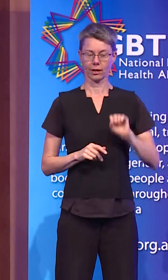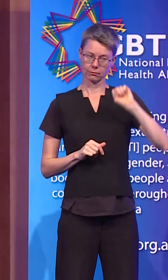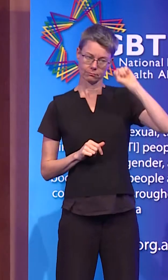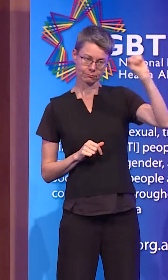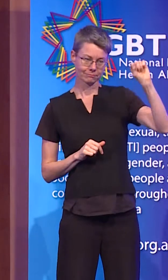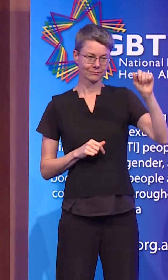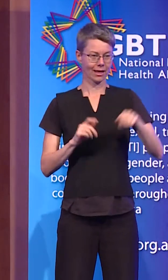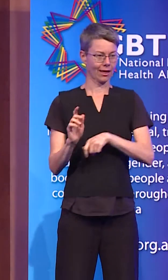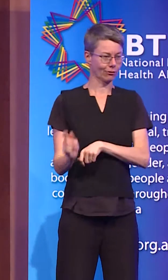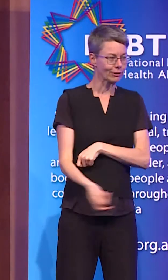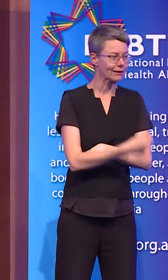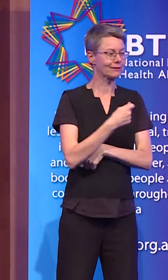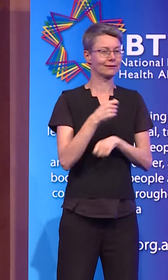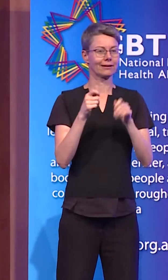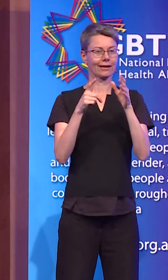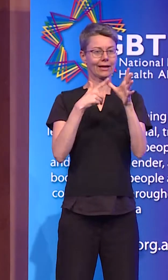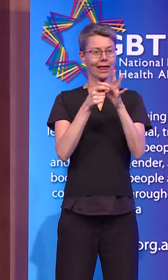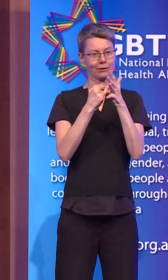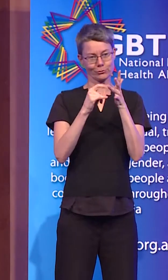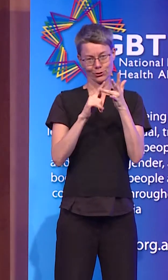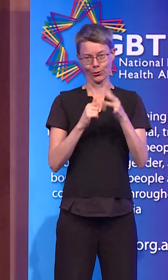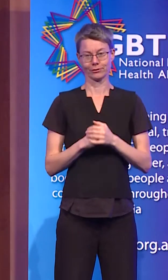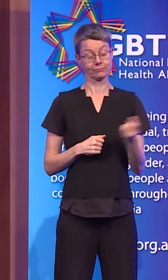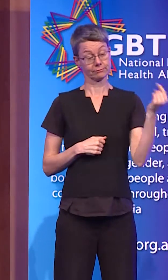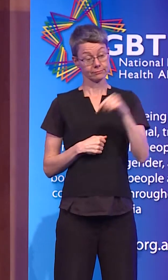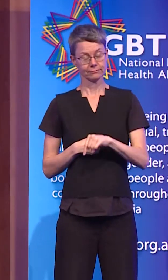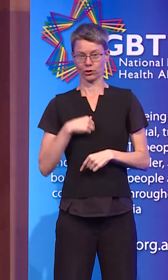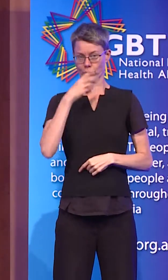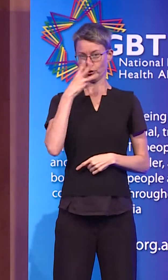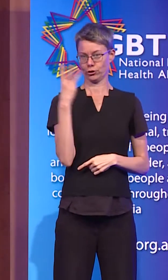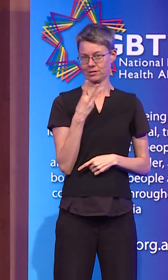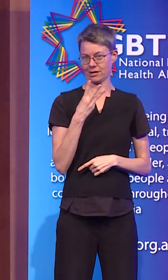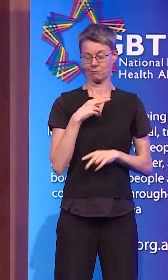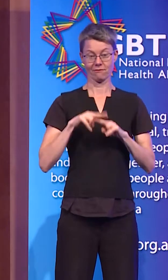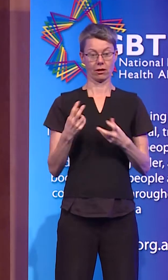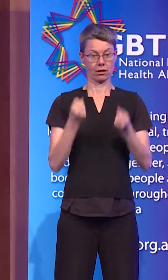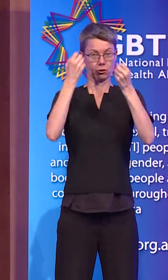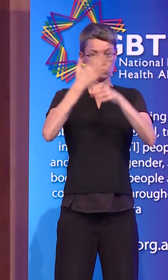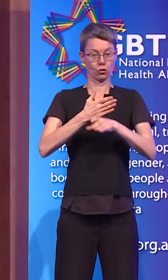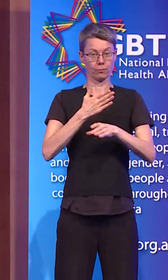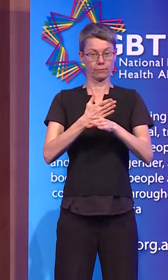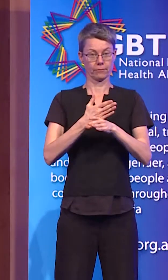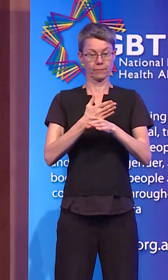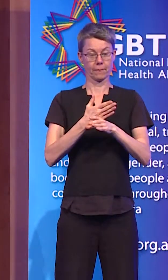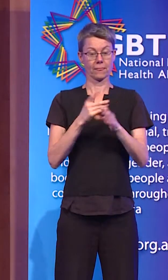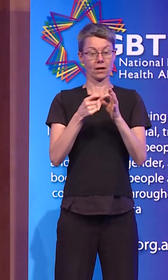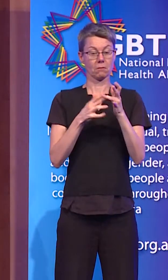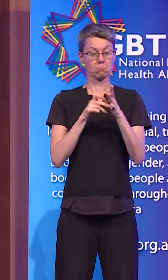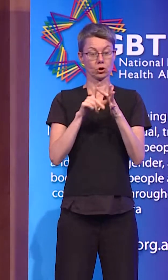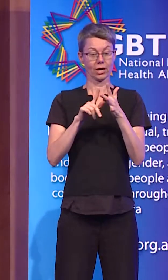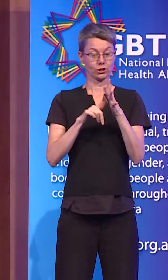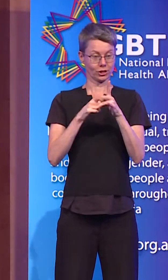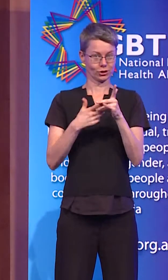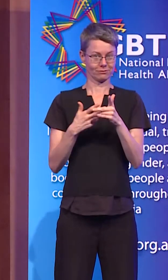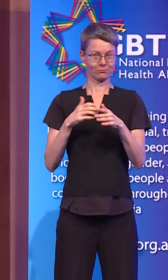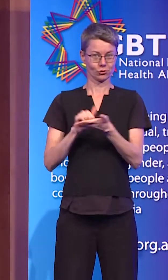calypso and cricket. I was 13 when we came here. My father landed a job in a department store in Bondi Junction. My